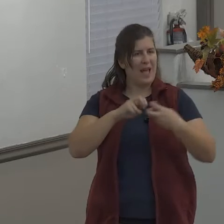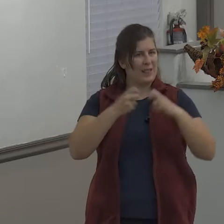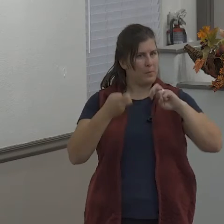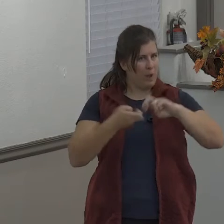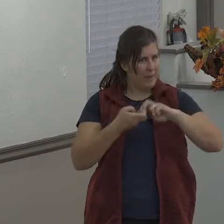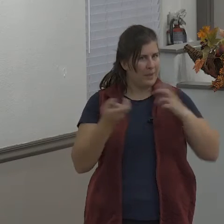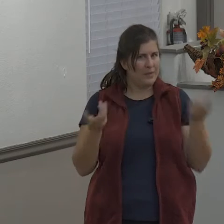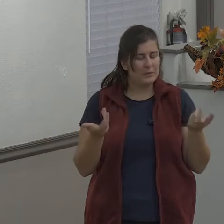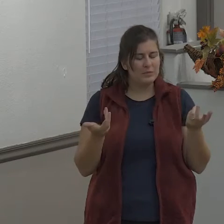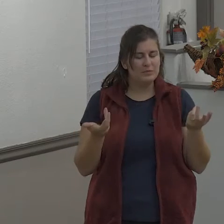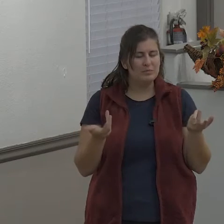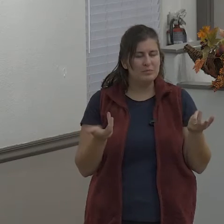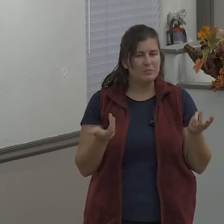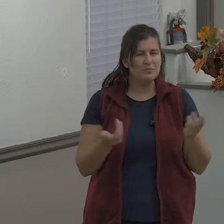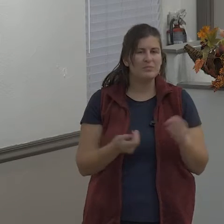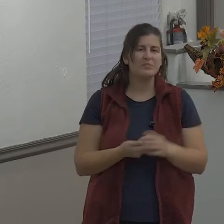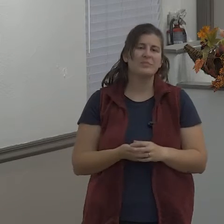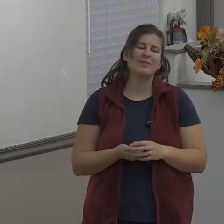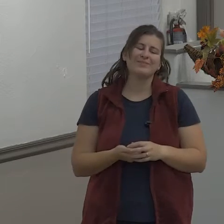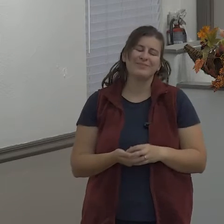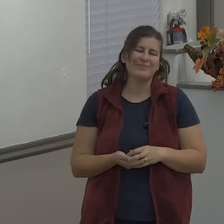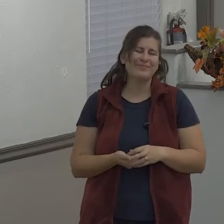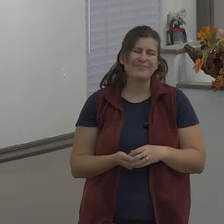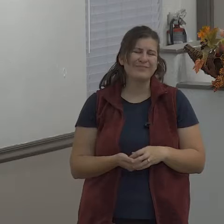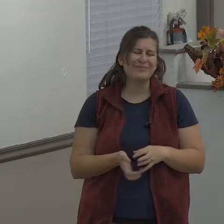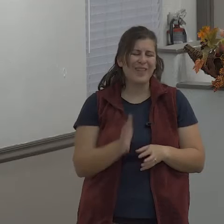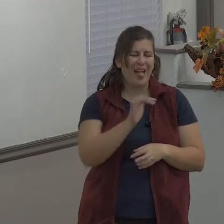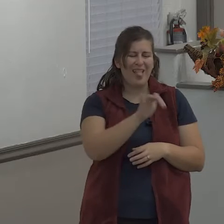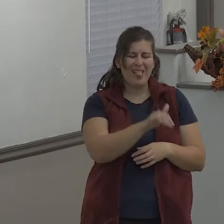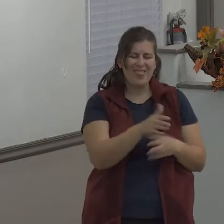The problem with all that is